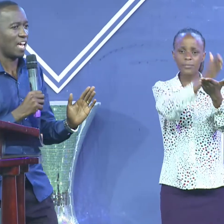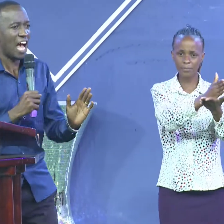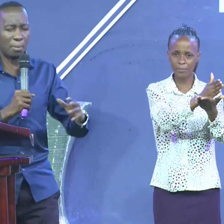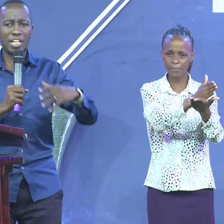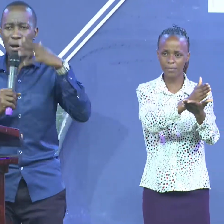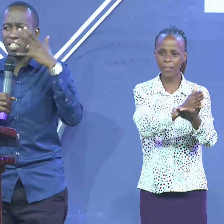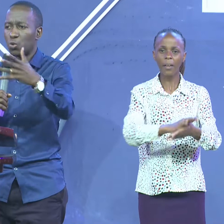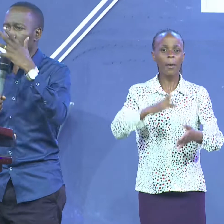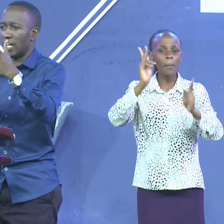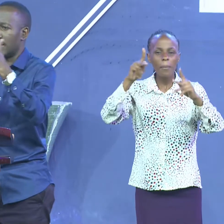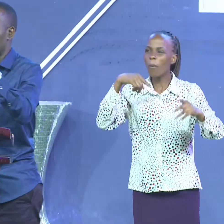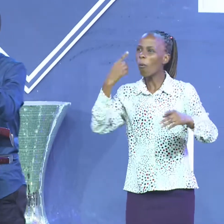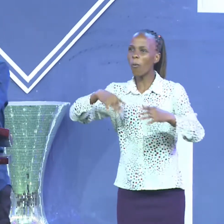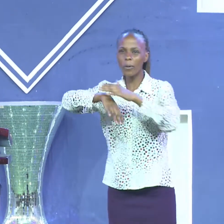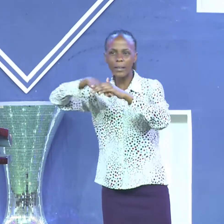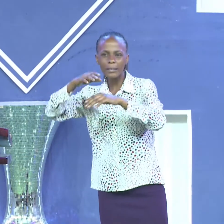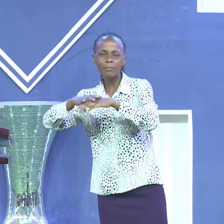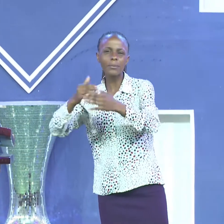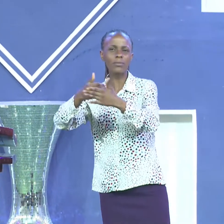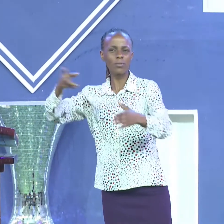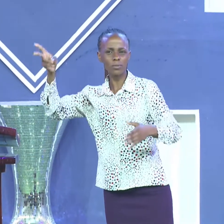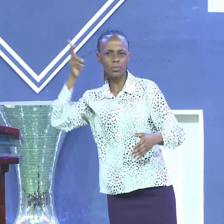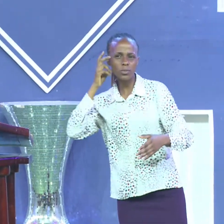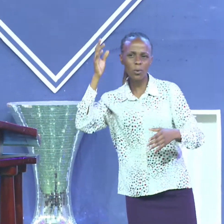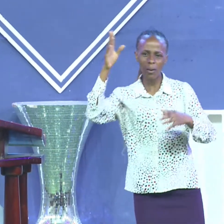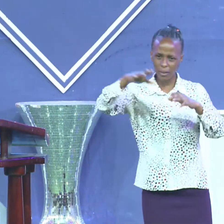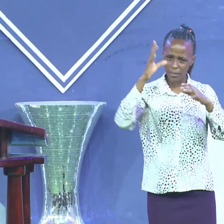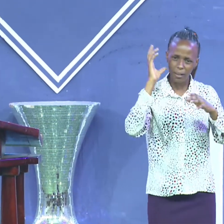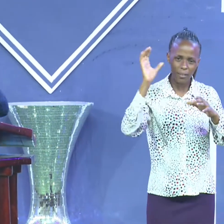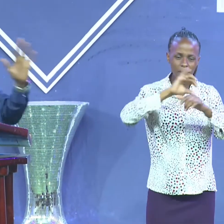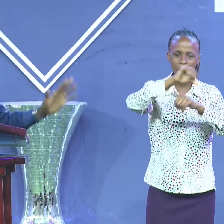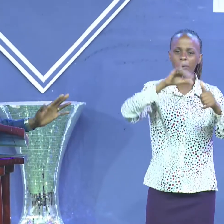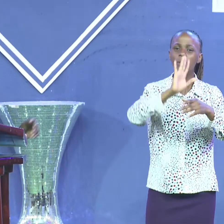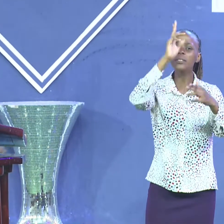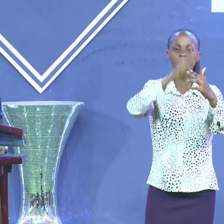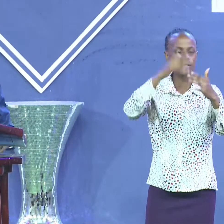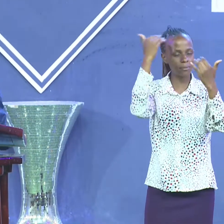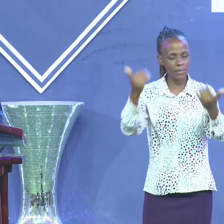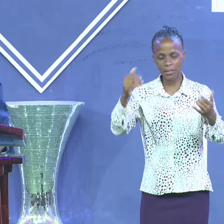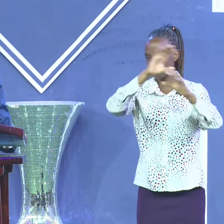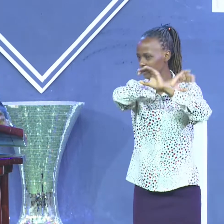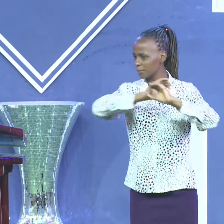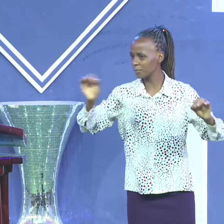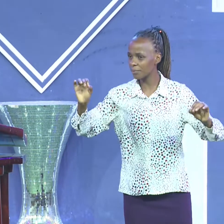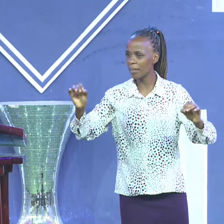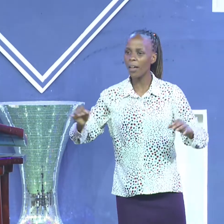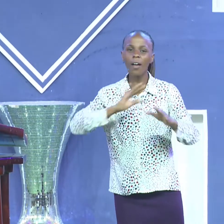longer honor him. Those who knew about his name and his fame, those things are no